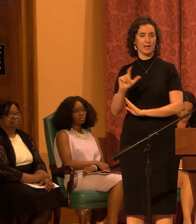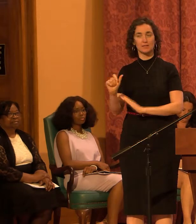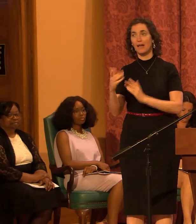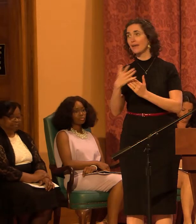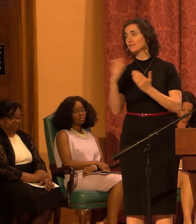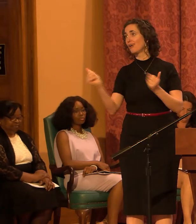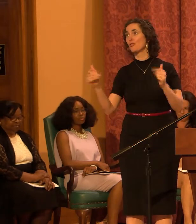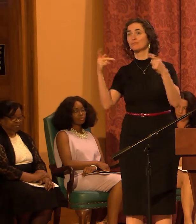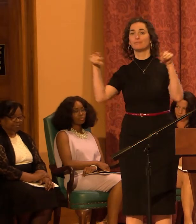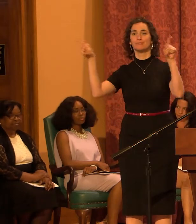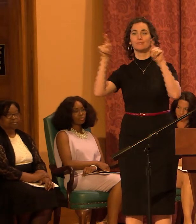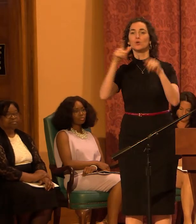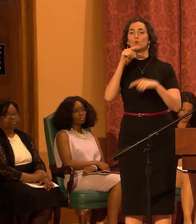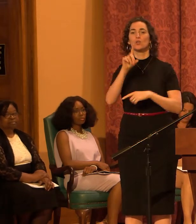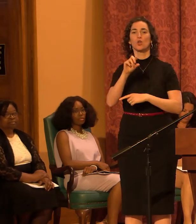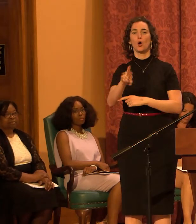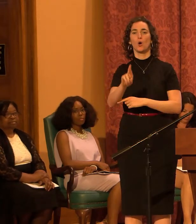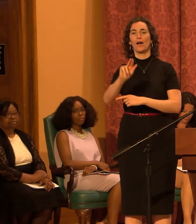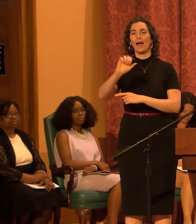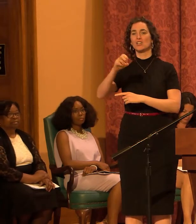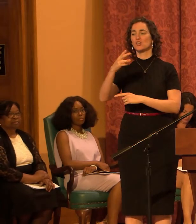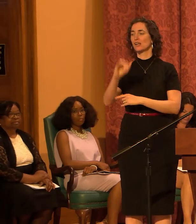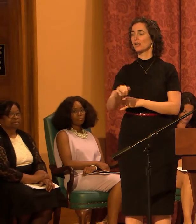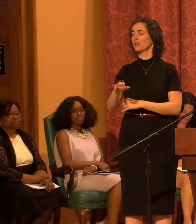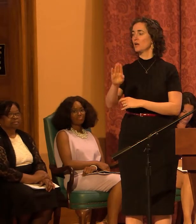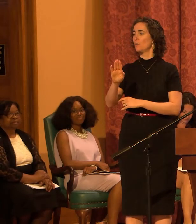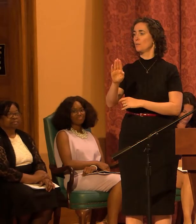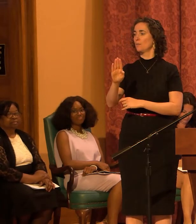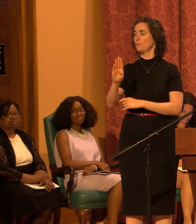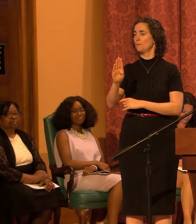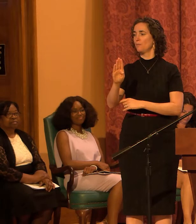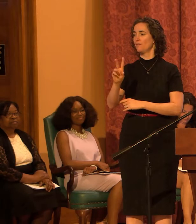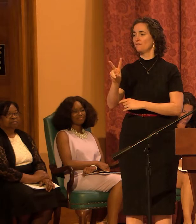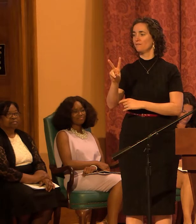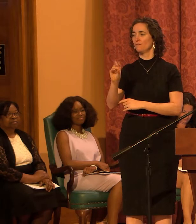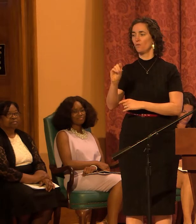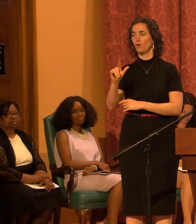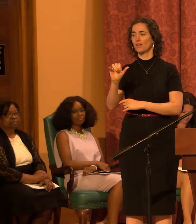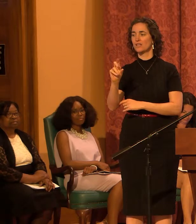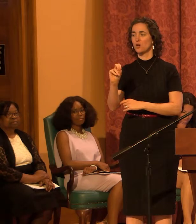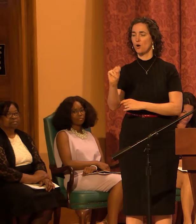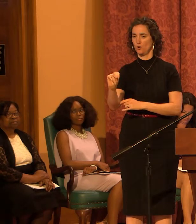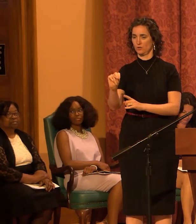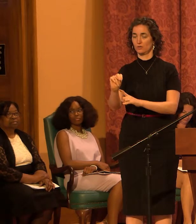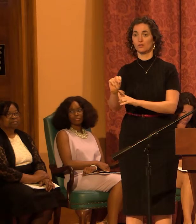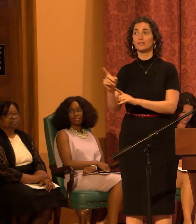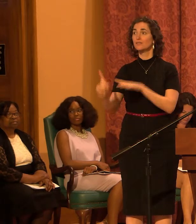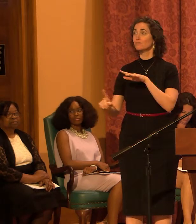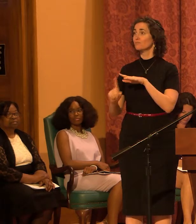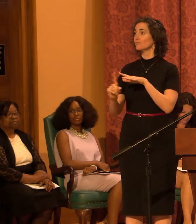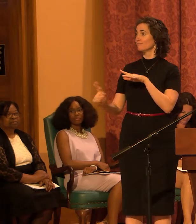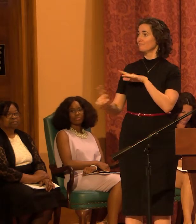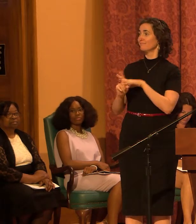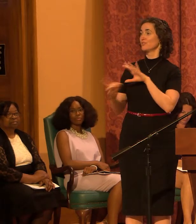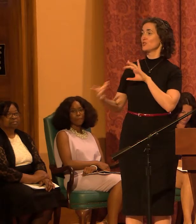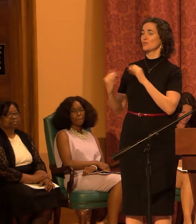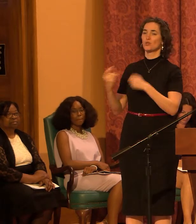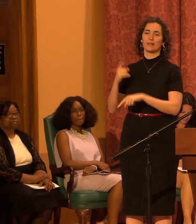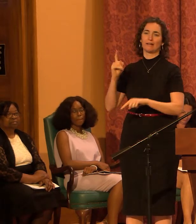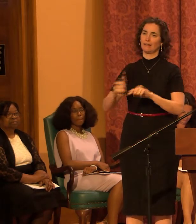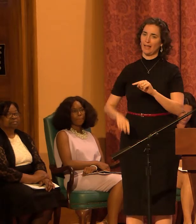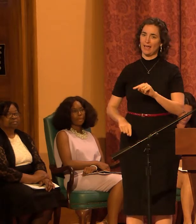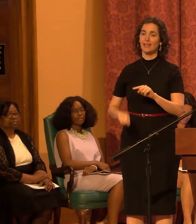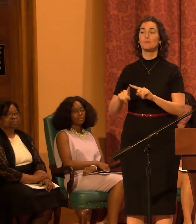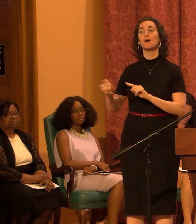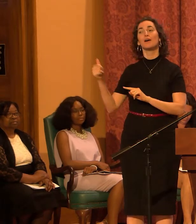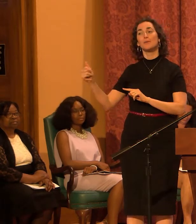beyond, and that is Dr. Ashley Volion. Dr. Volion could not be with us today, but she